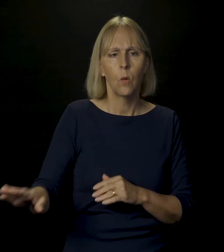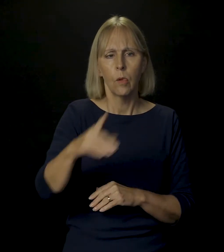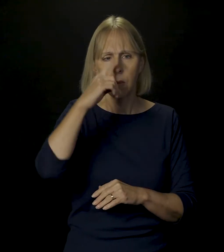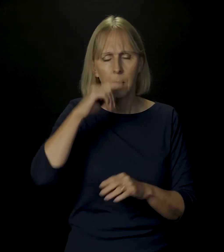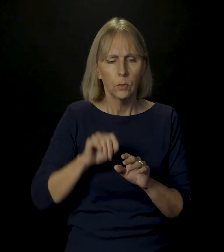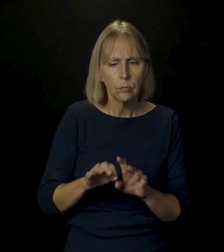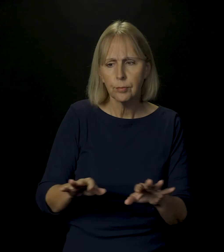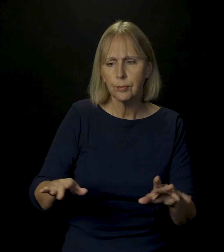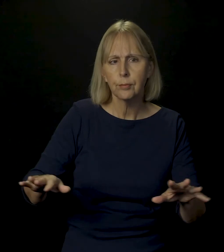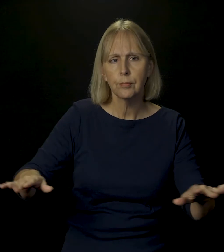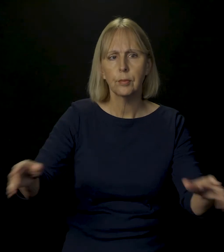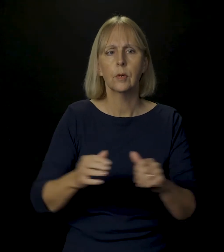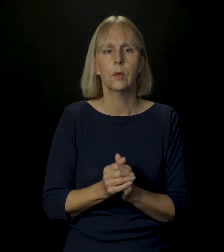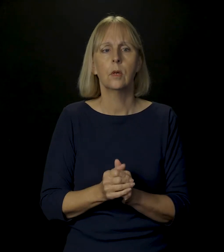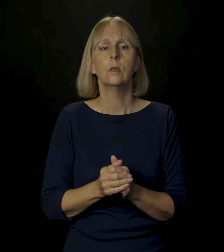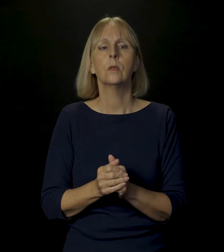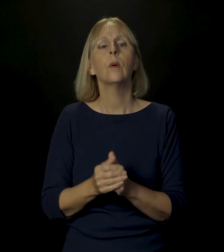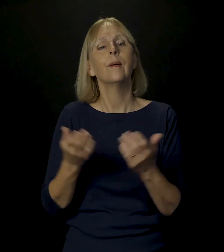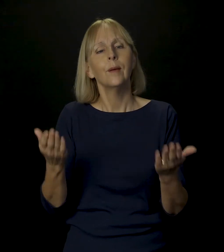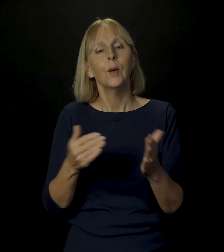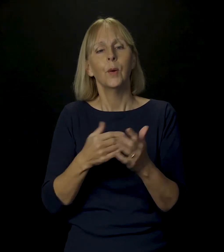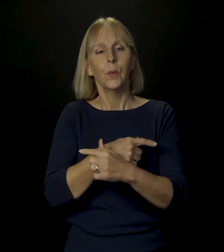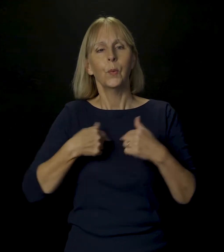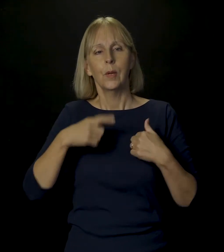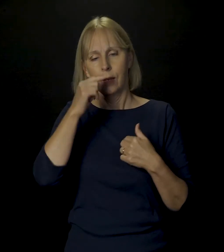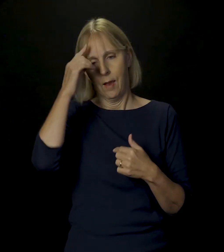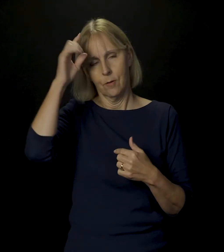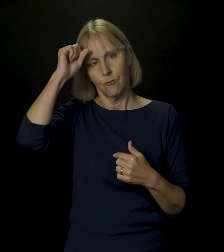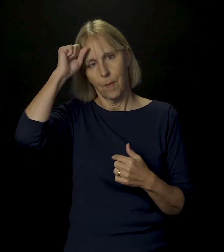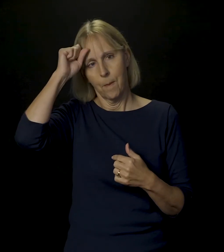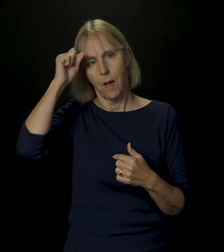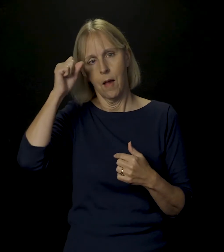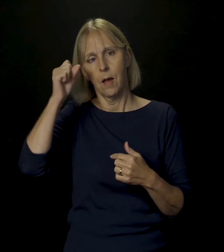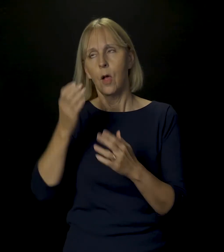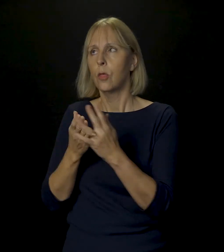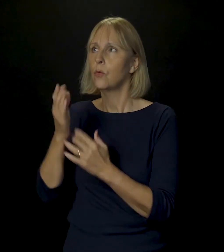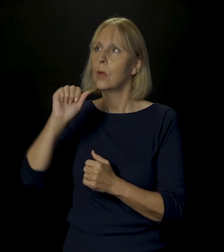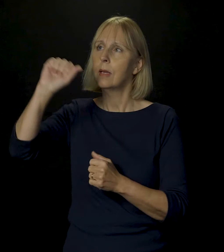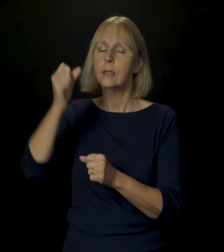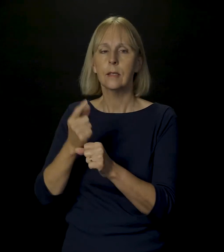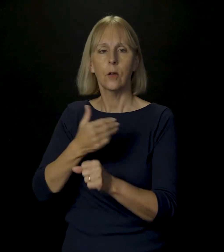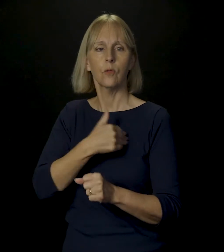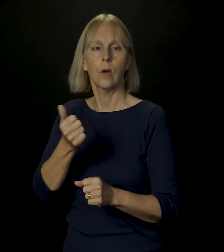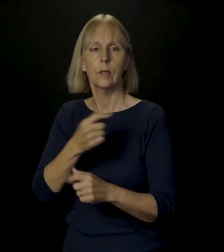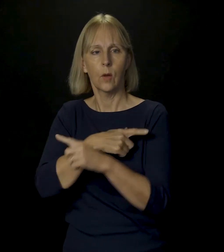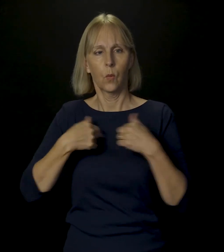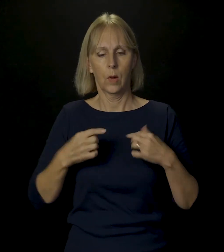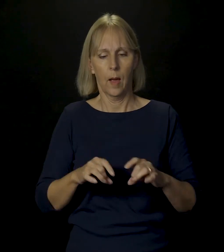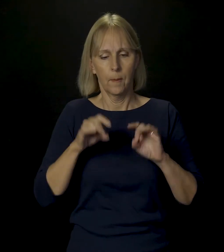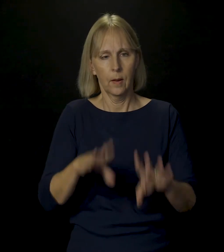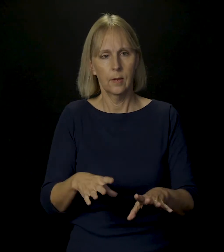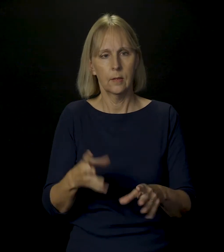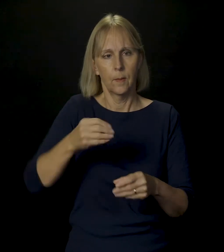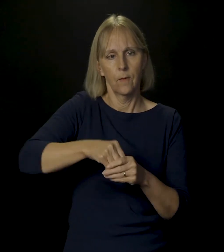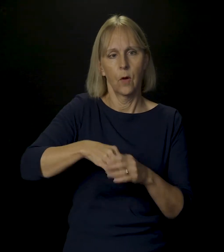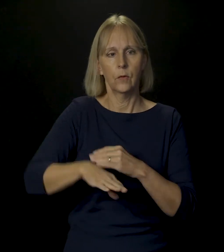Let's Be Reminded That It Is By God's Grace That We Are Blessed To Be Part Of The Church And Let's Stand Tall And Be